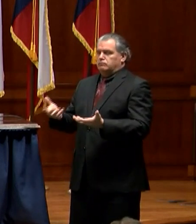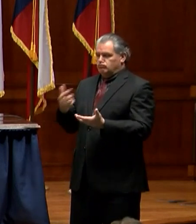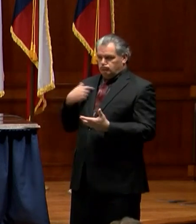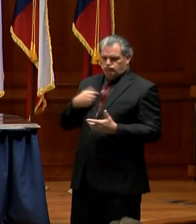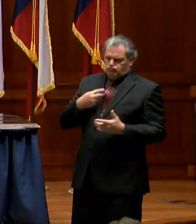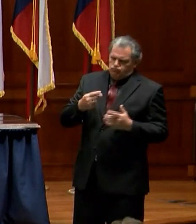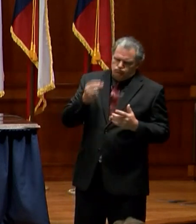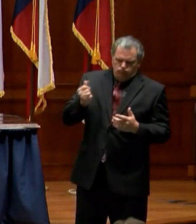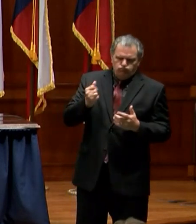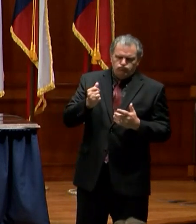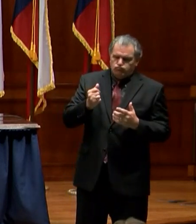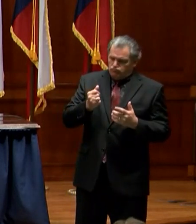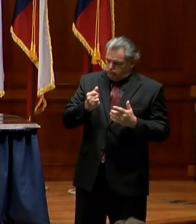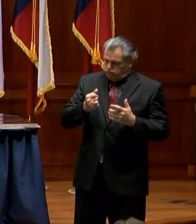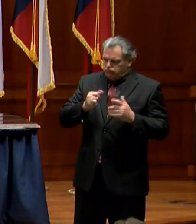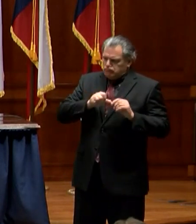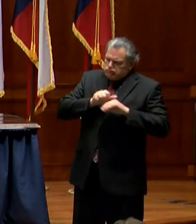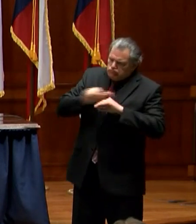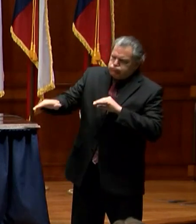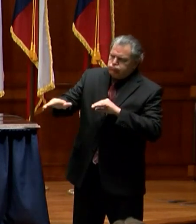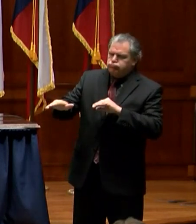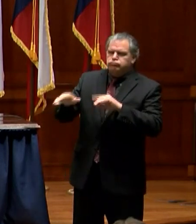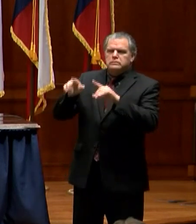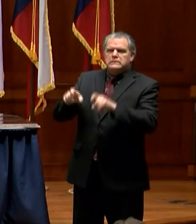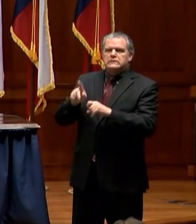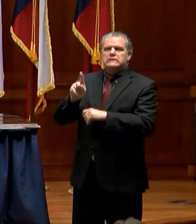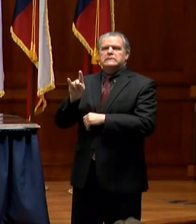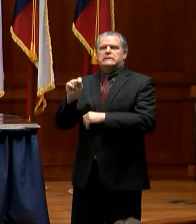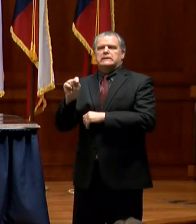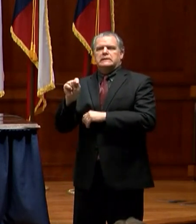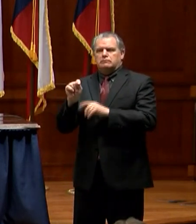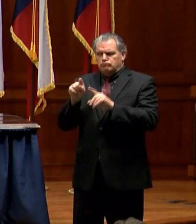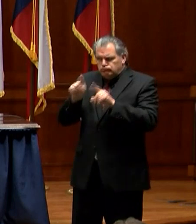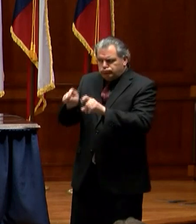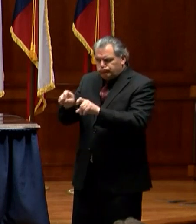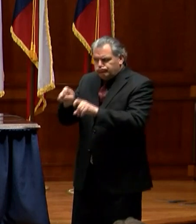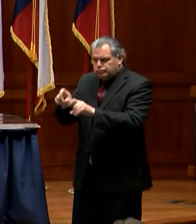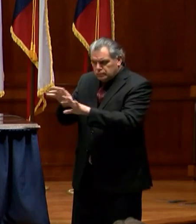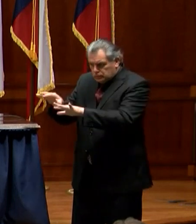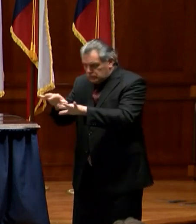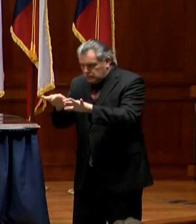to make sure that they were going to be able to test everybody affiliated with that